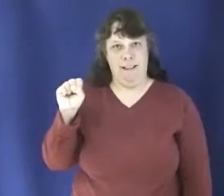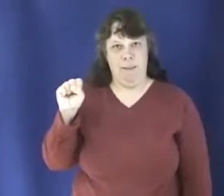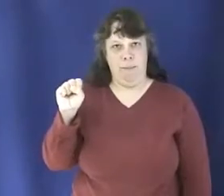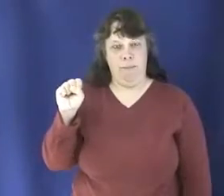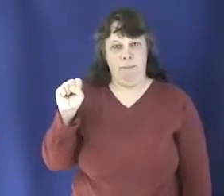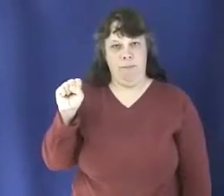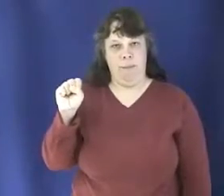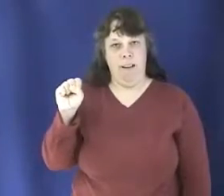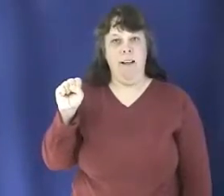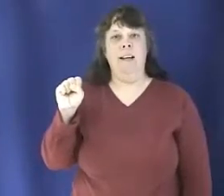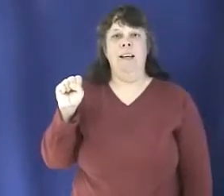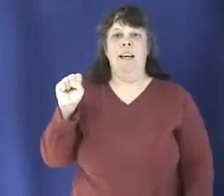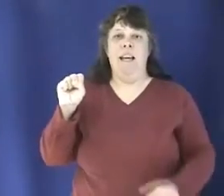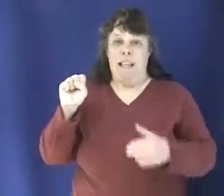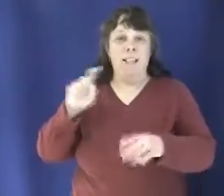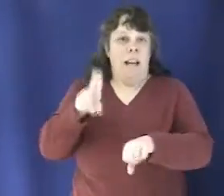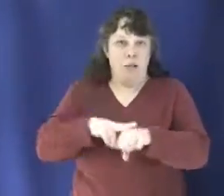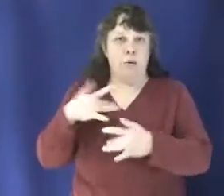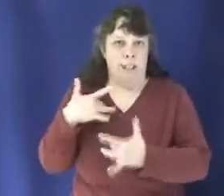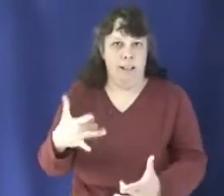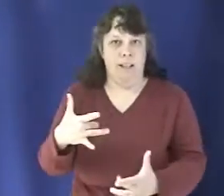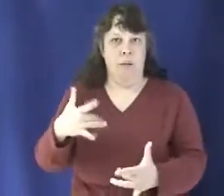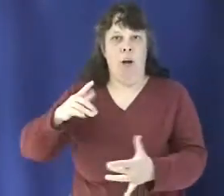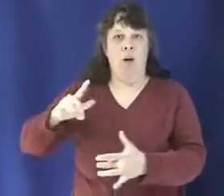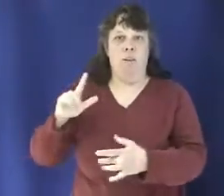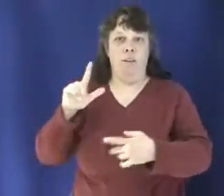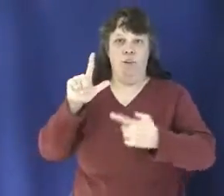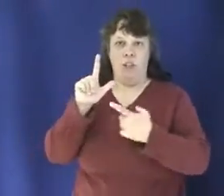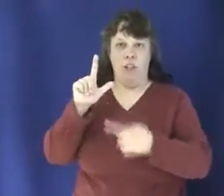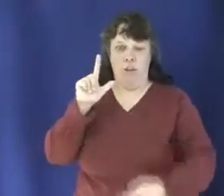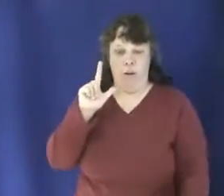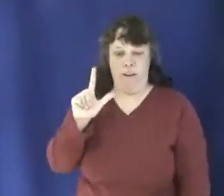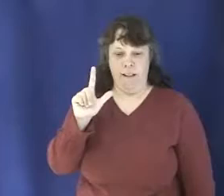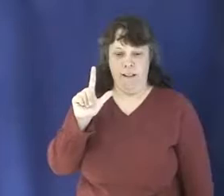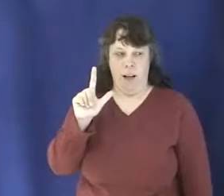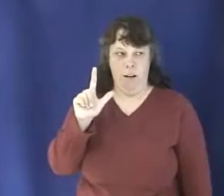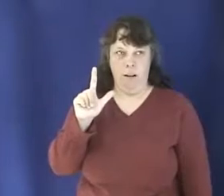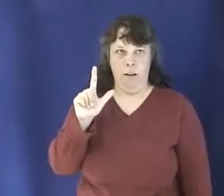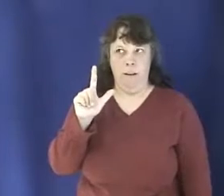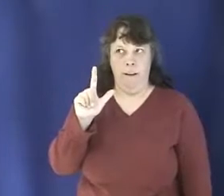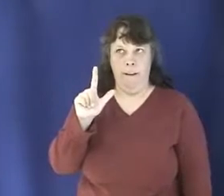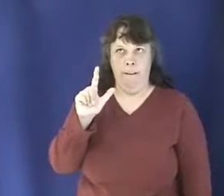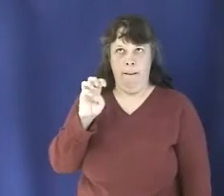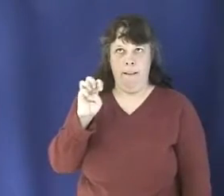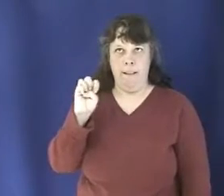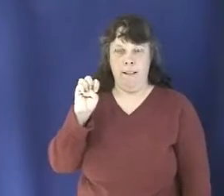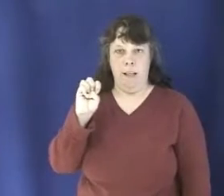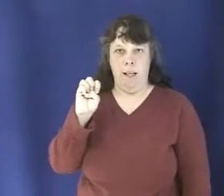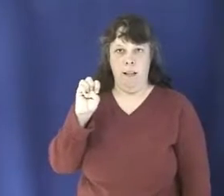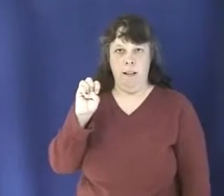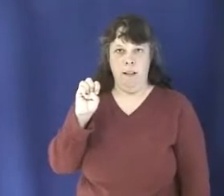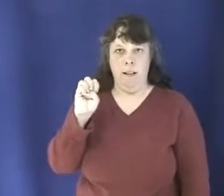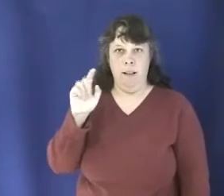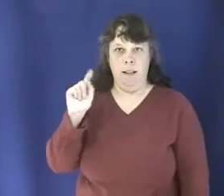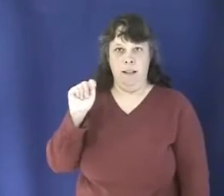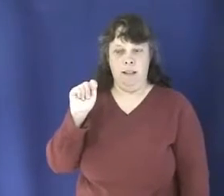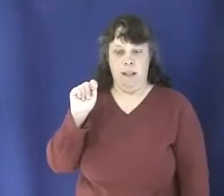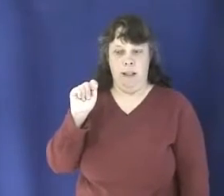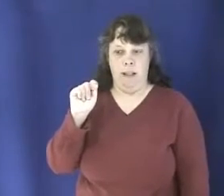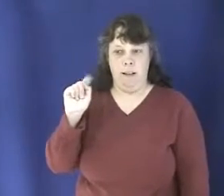L-E-T-T-E-R-S. It's a natural tendency. You just need, okay, this is L, this is E, this is T, this